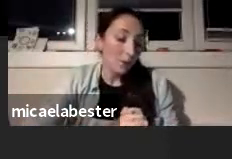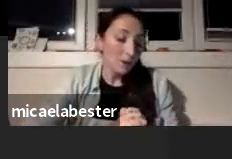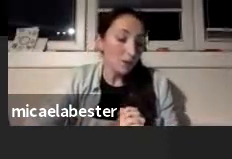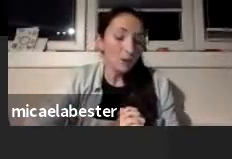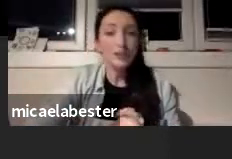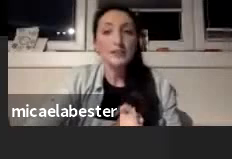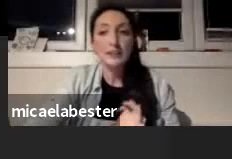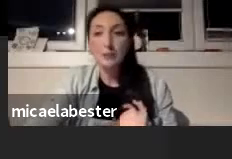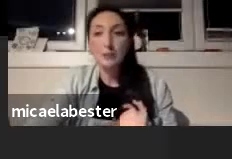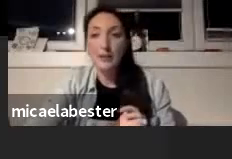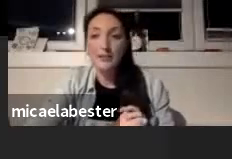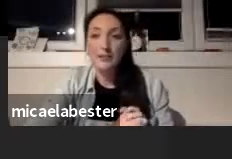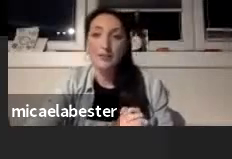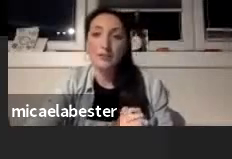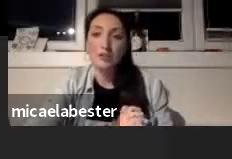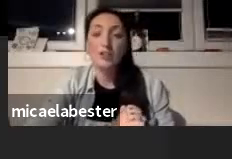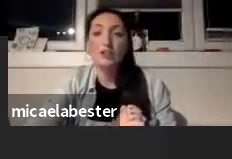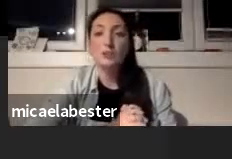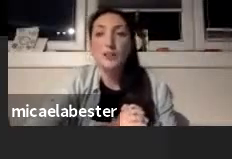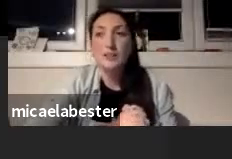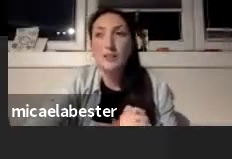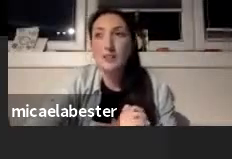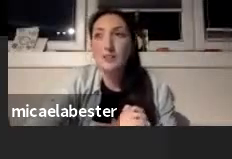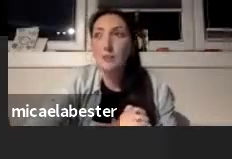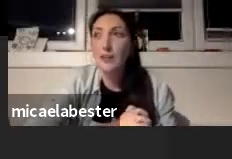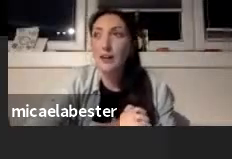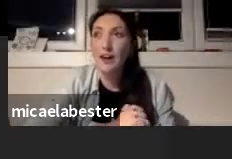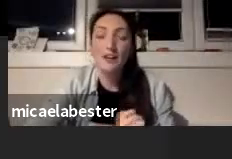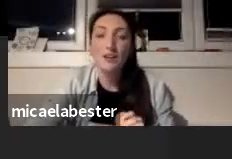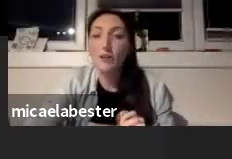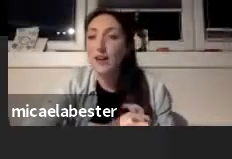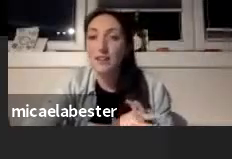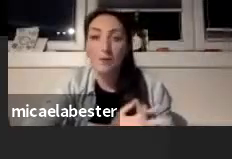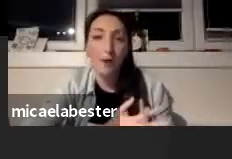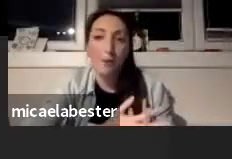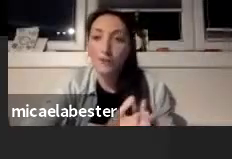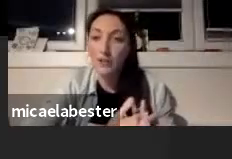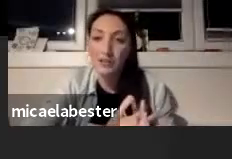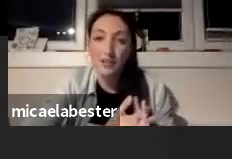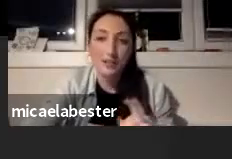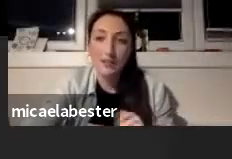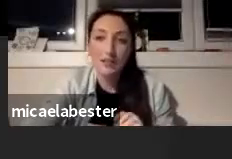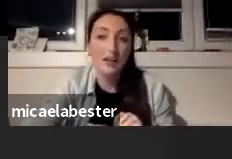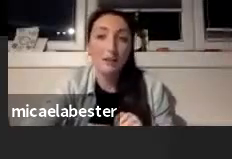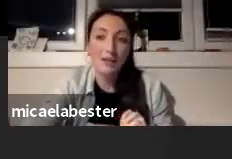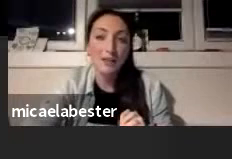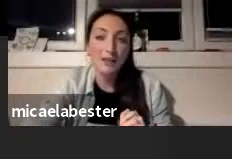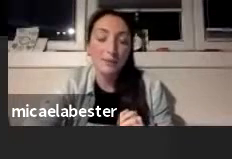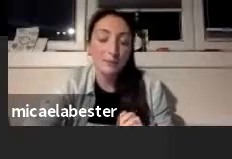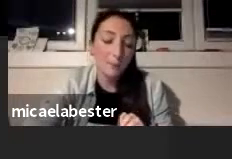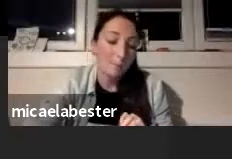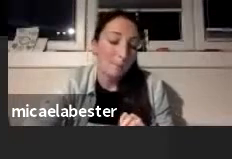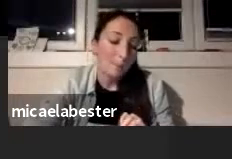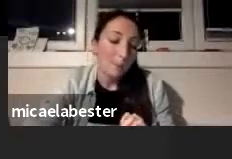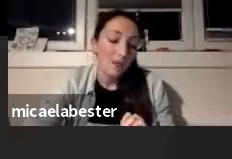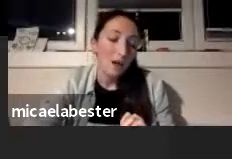So I want to talk a little bit about deaf culture, just because this is something I didn't know anything about before I started studying